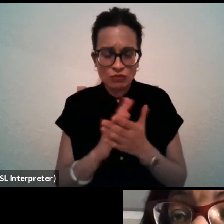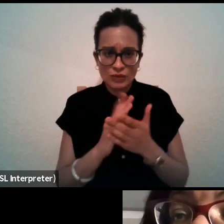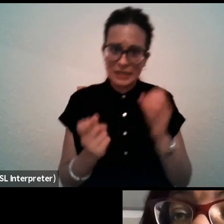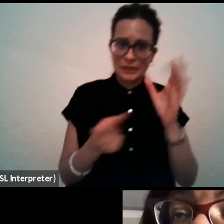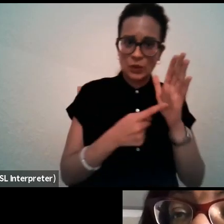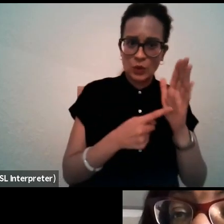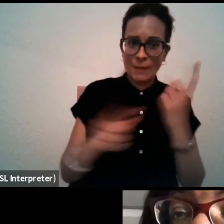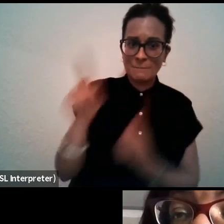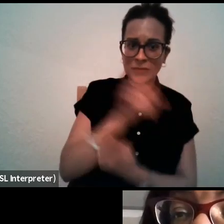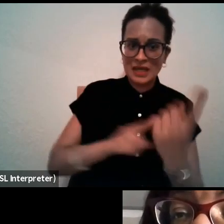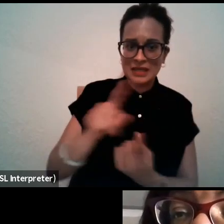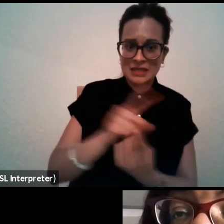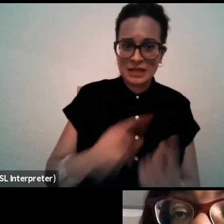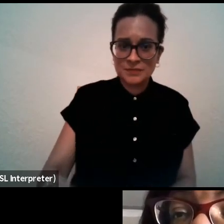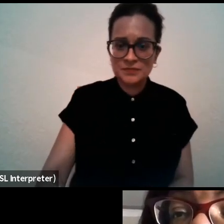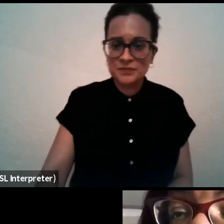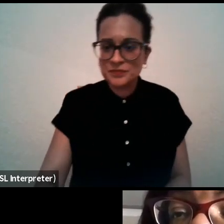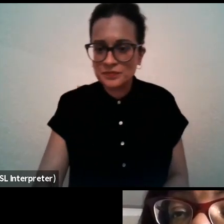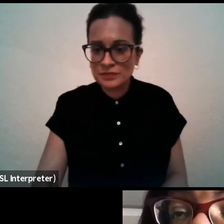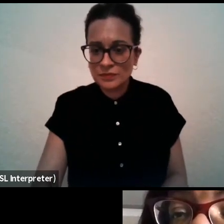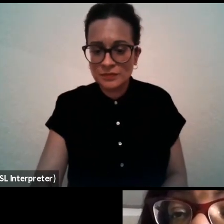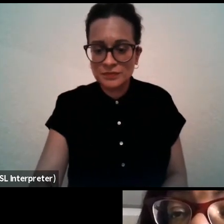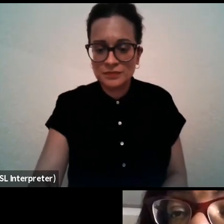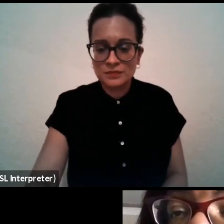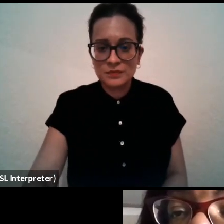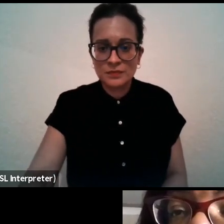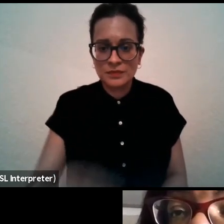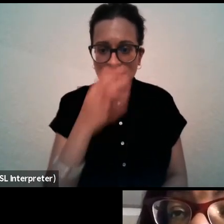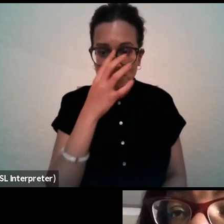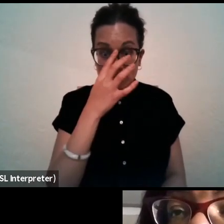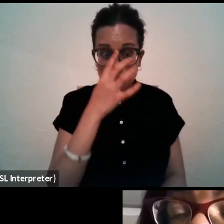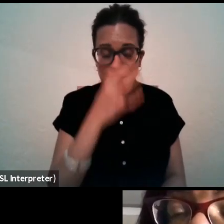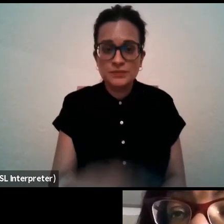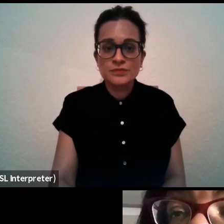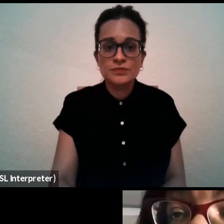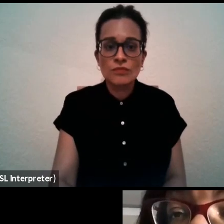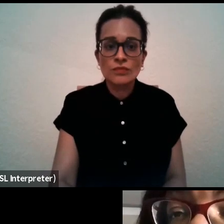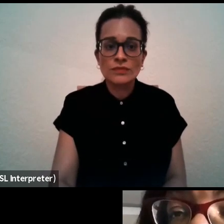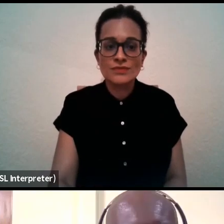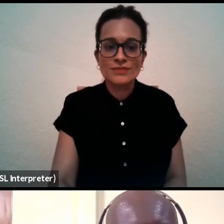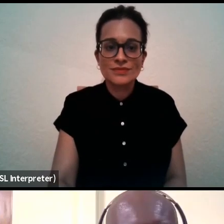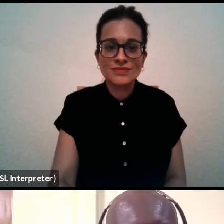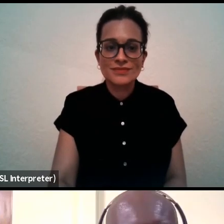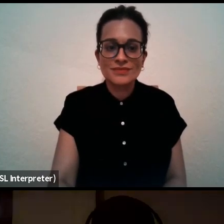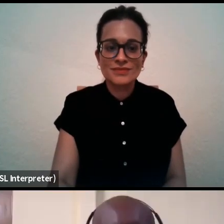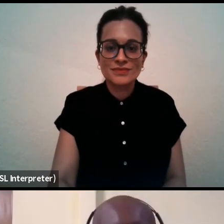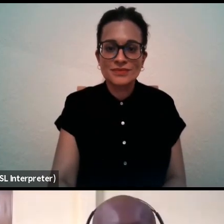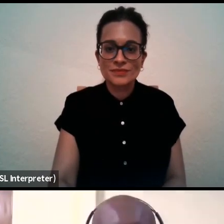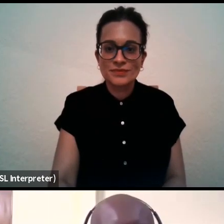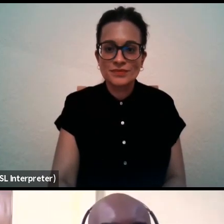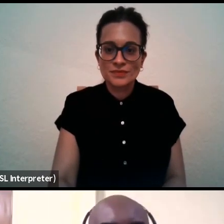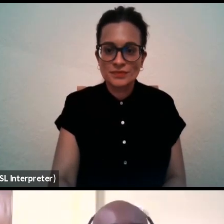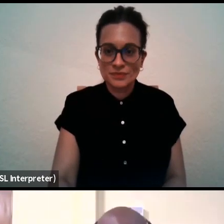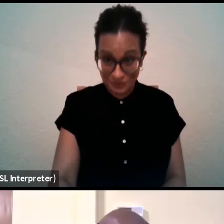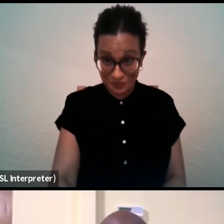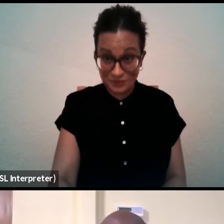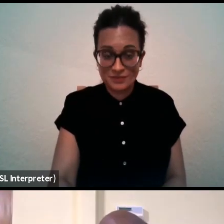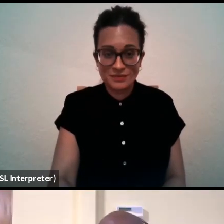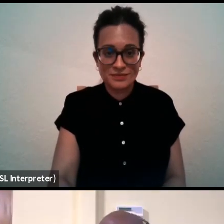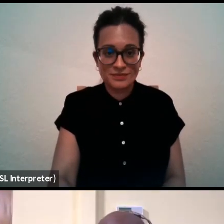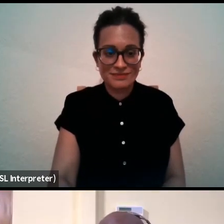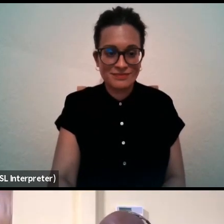meeting. So I'd now like to welcome our next speaker, who needs very little introduction and